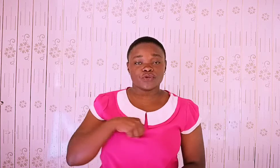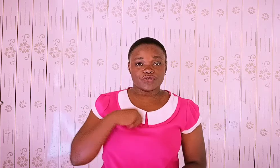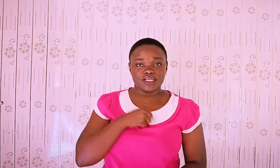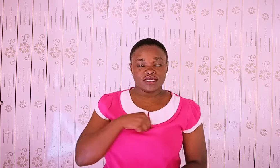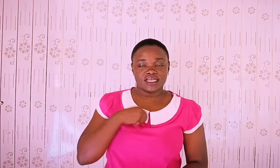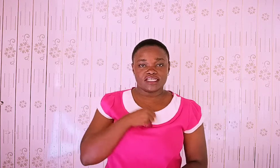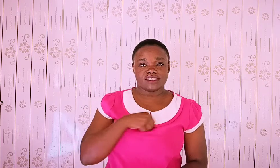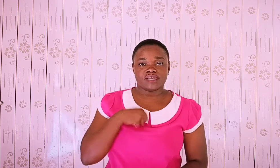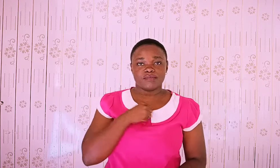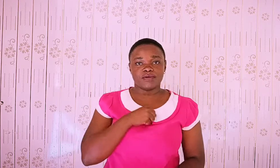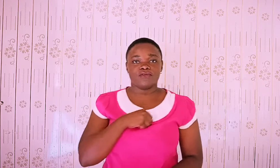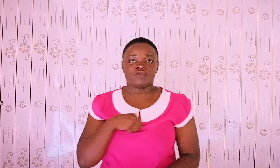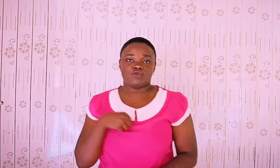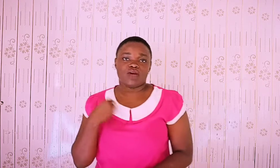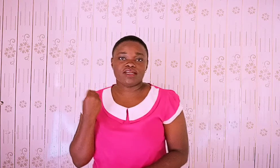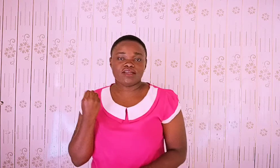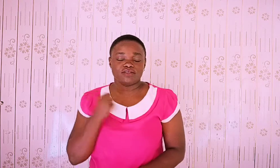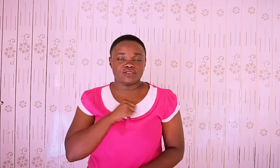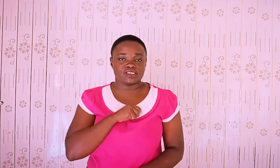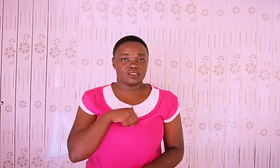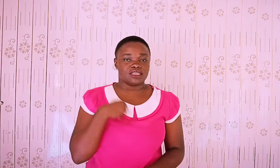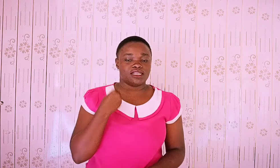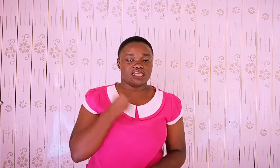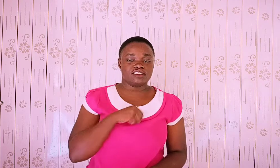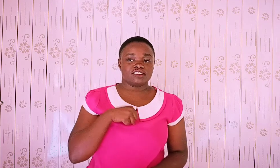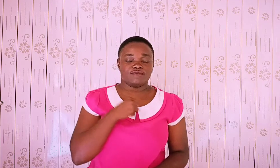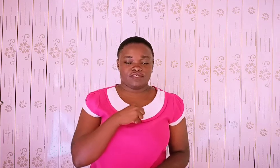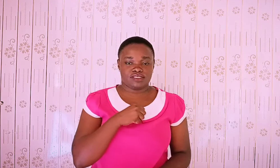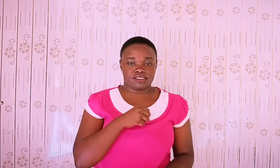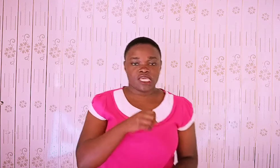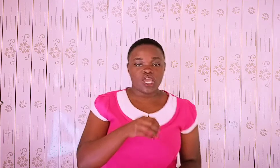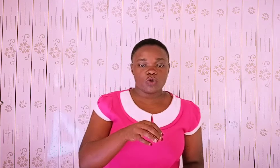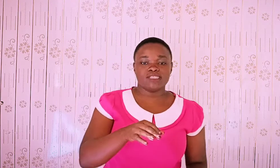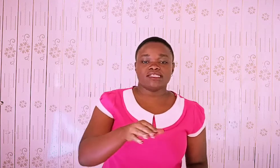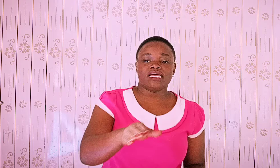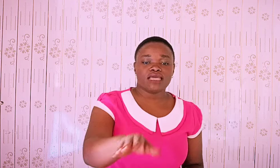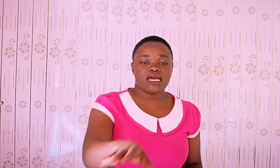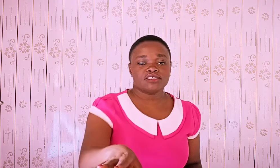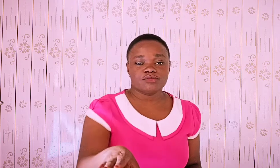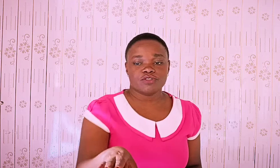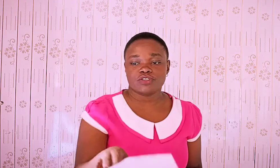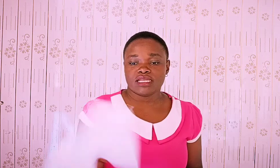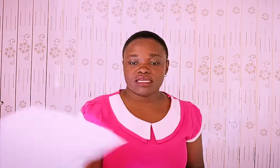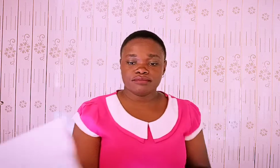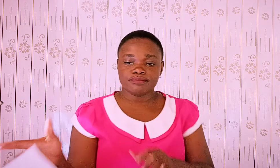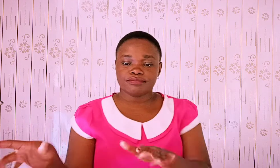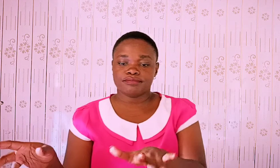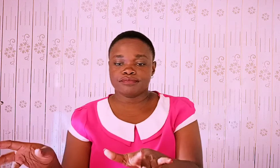sorry, an example of a word using the clenched fist. Which other handshake did you learn?